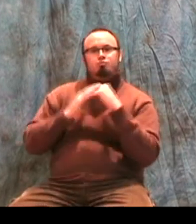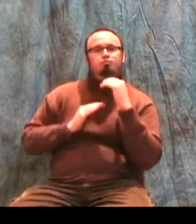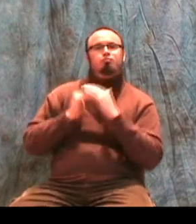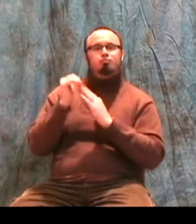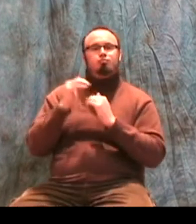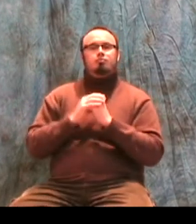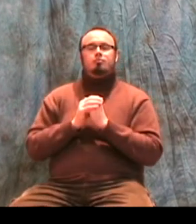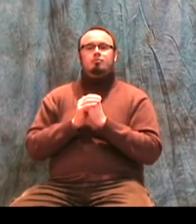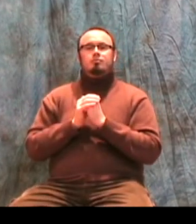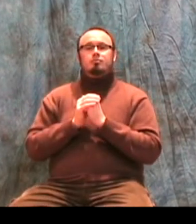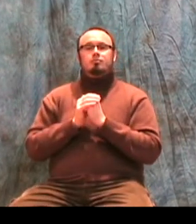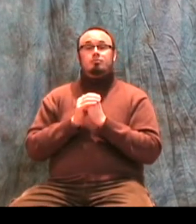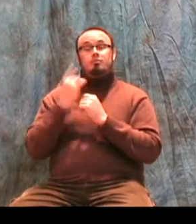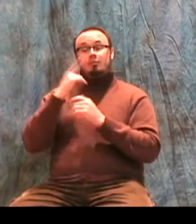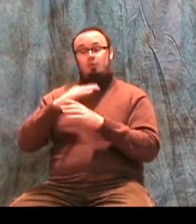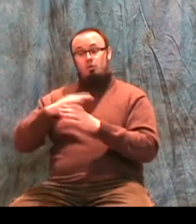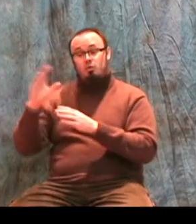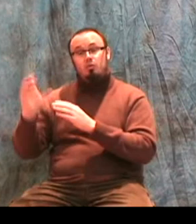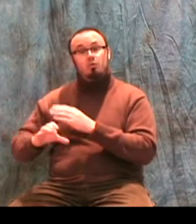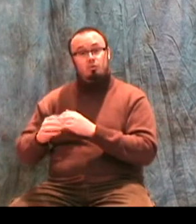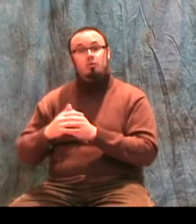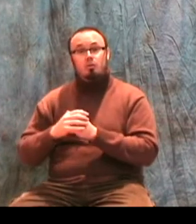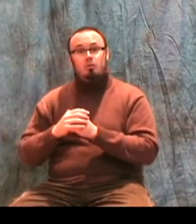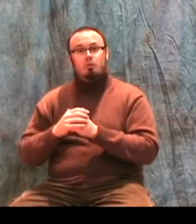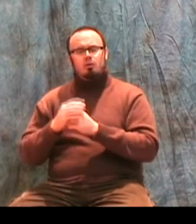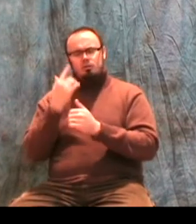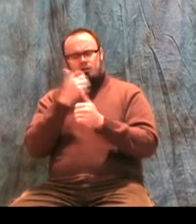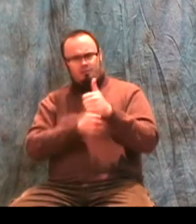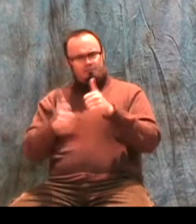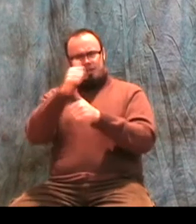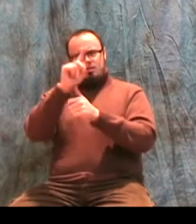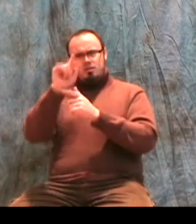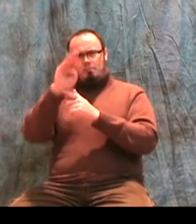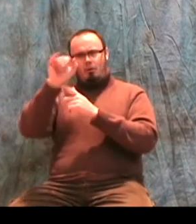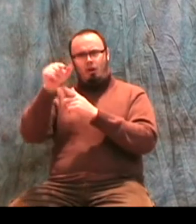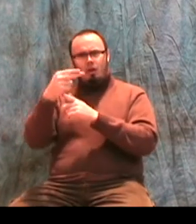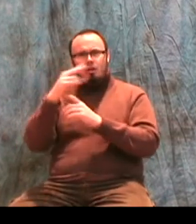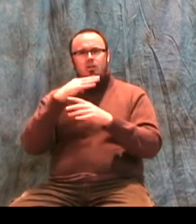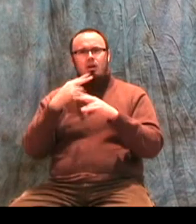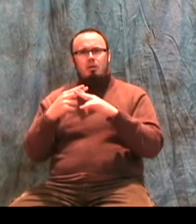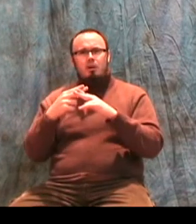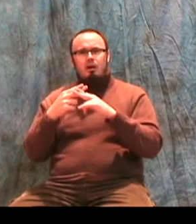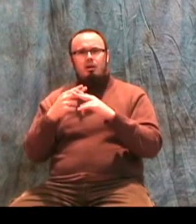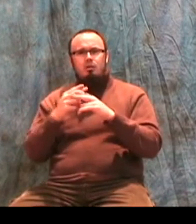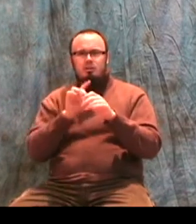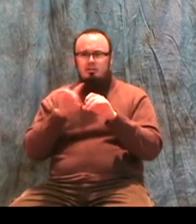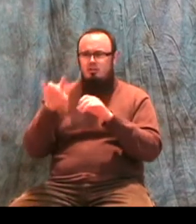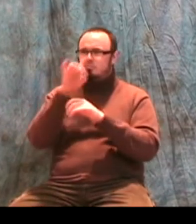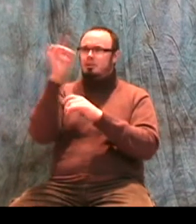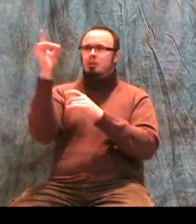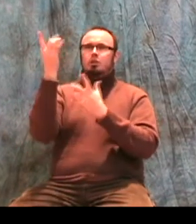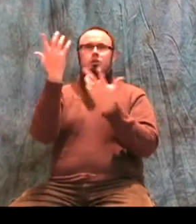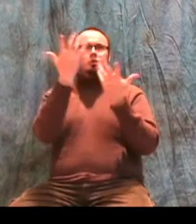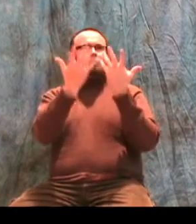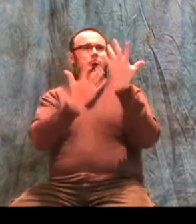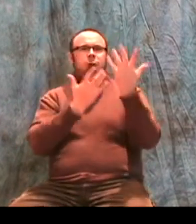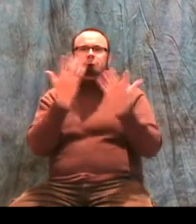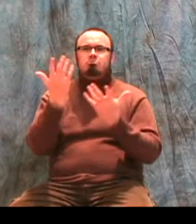many references to spiritual limbs, analogies to the human form, and conceptual links to personality